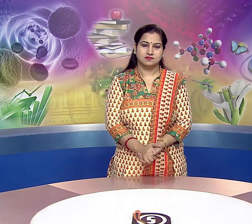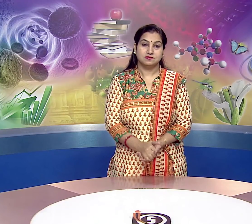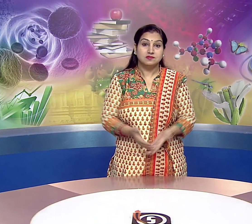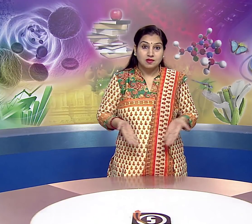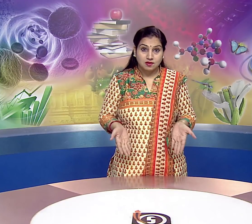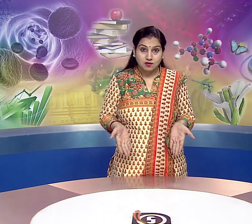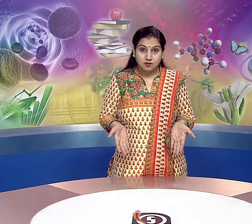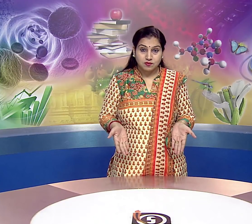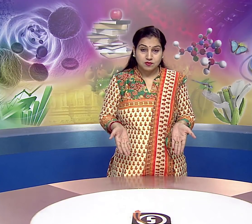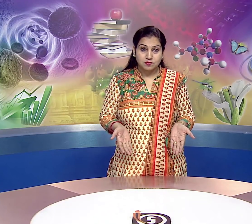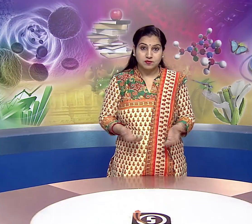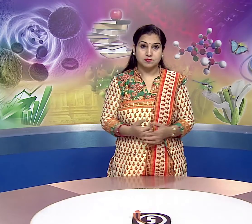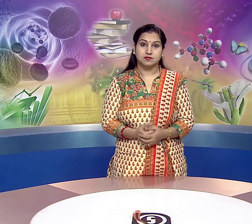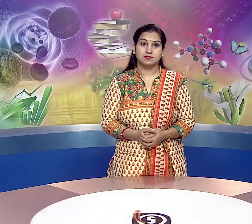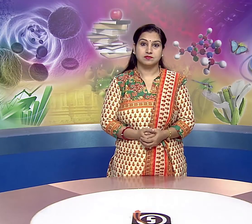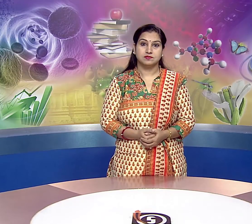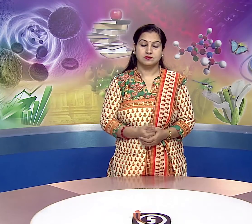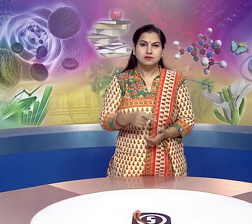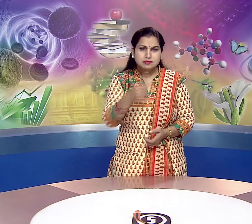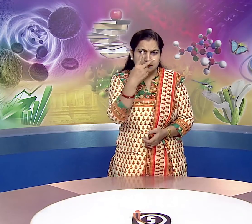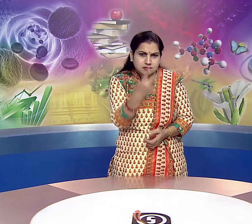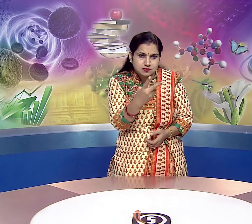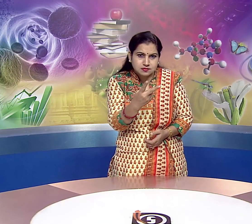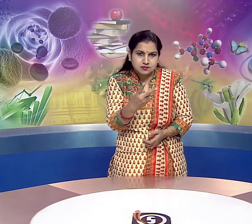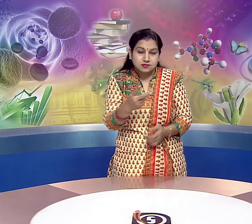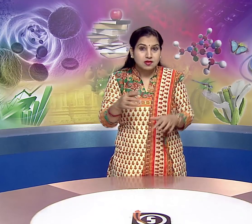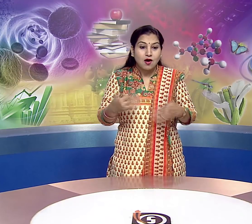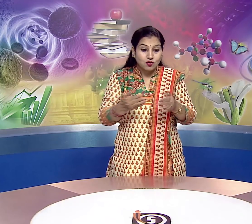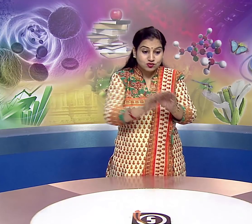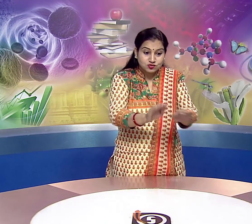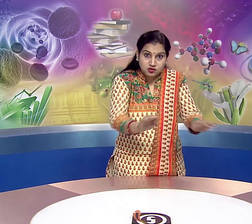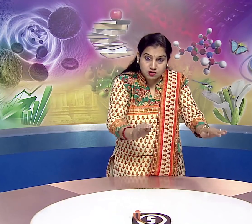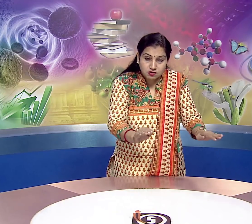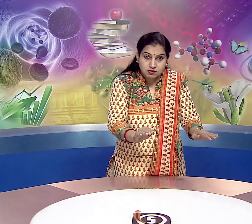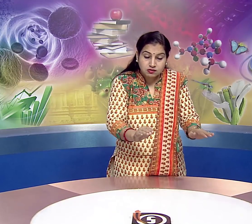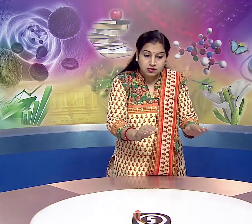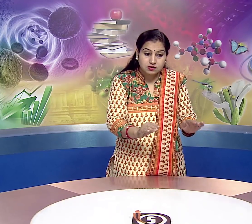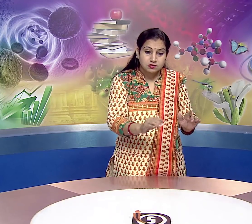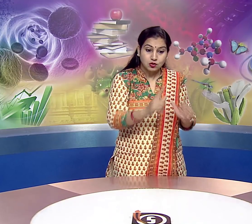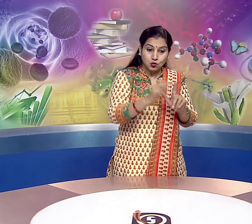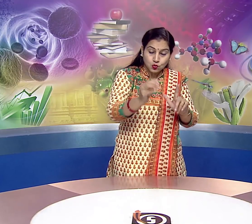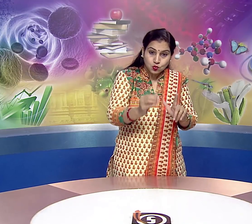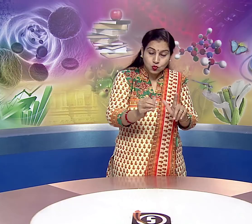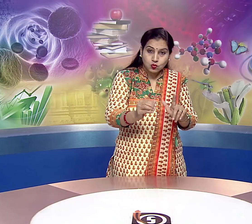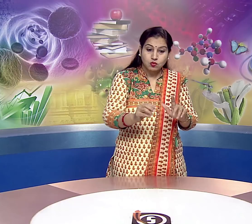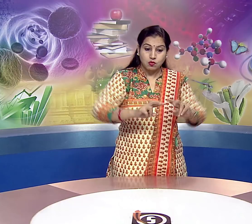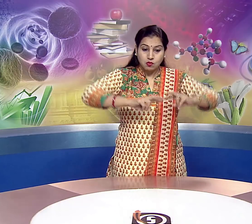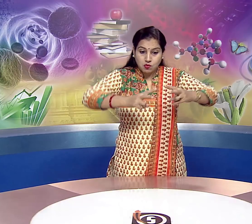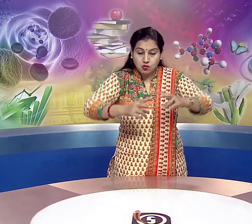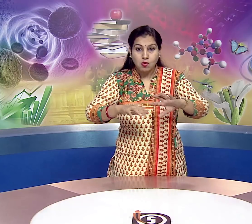Now, did you notice how the reaction of children was different